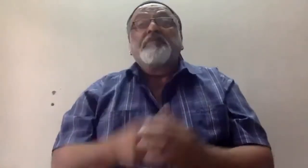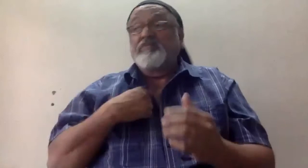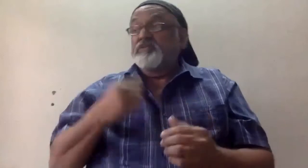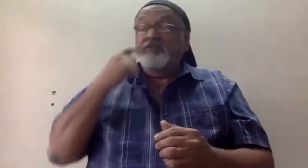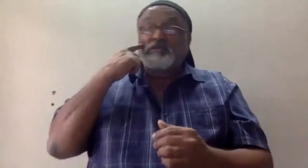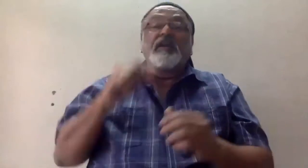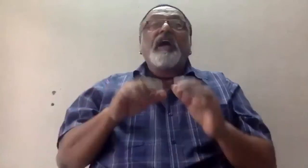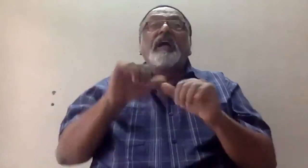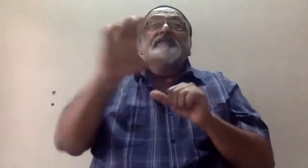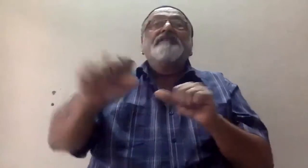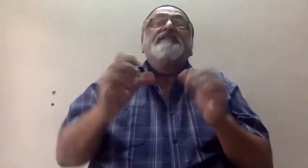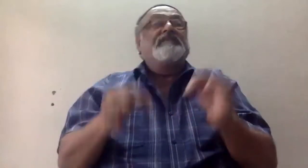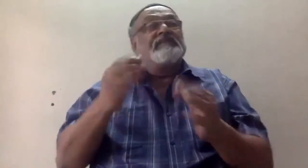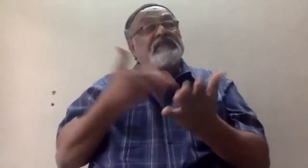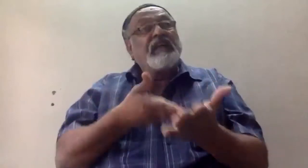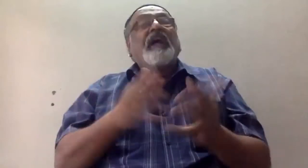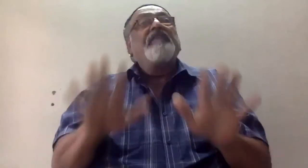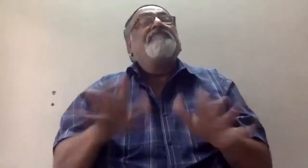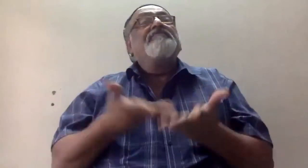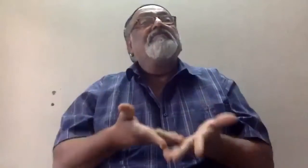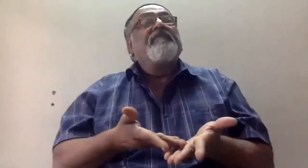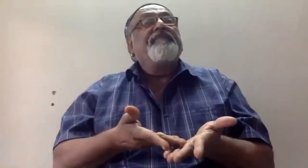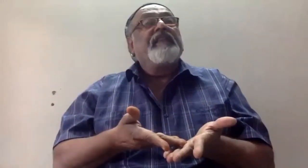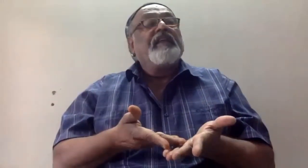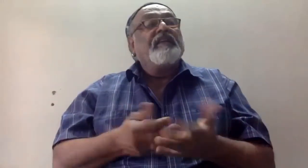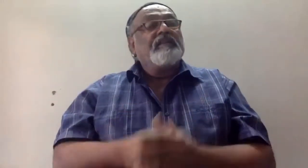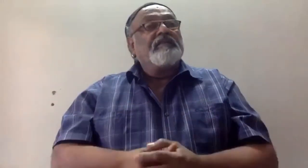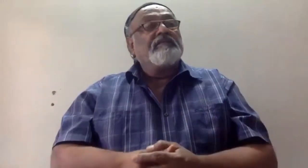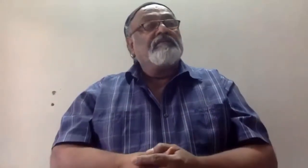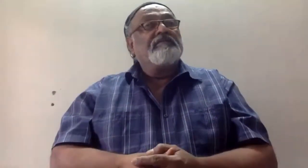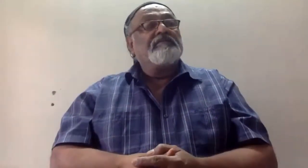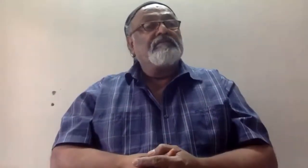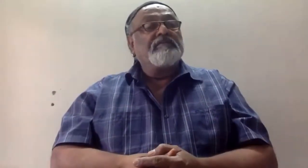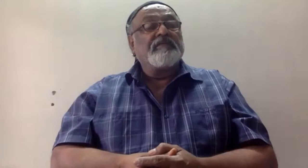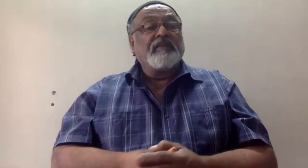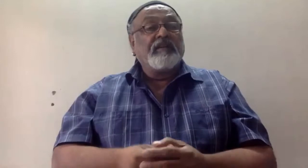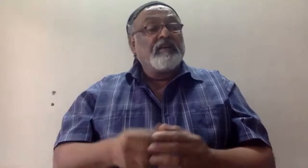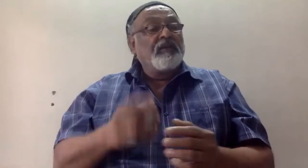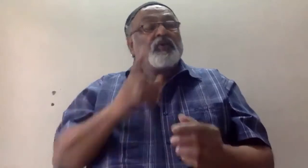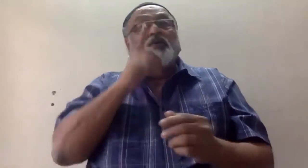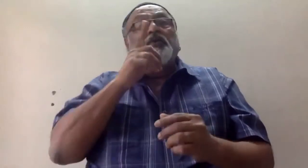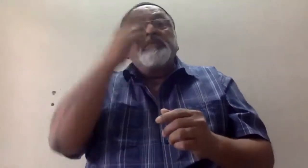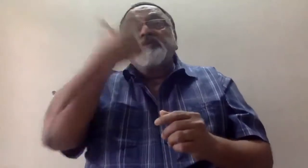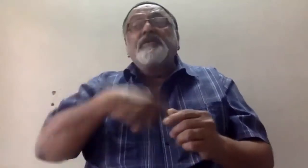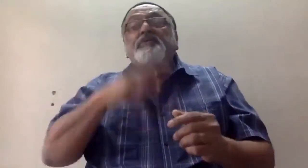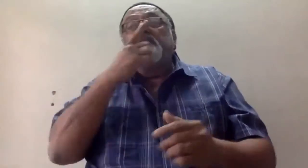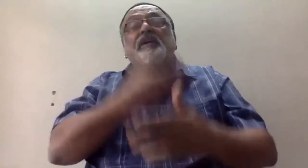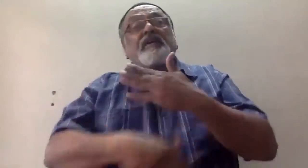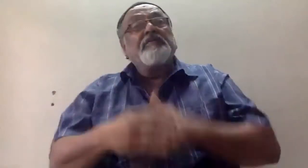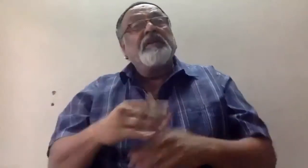justice. I would not stop here. I would add persons with disabilities interacting with the access to justice system